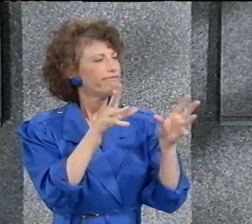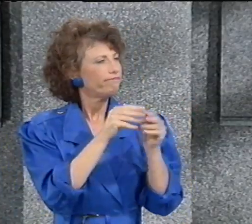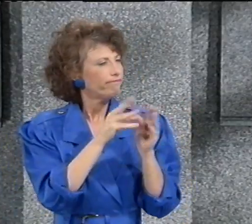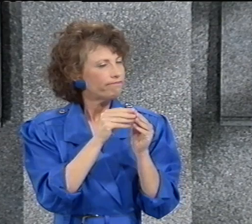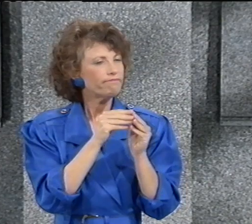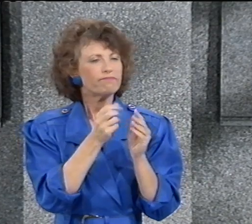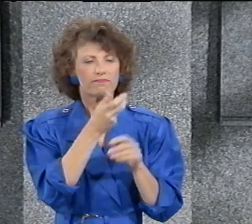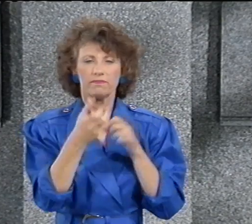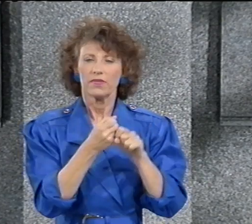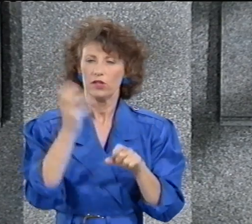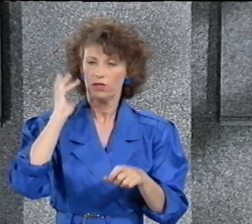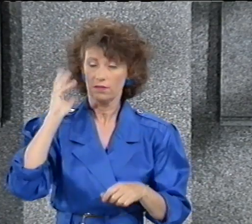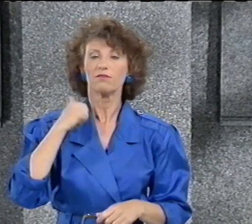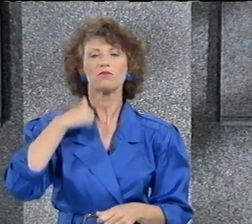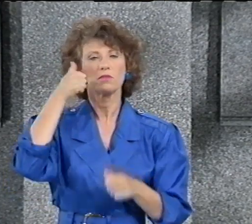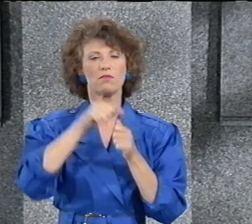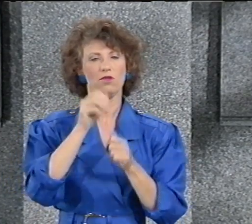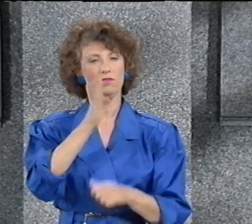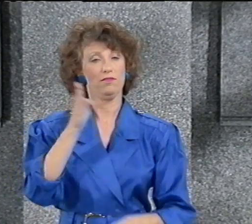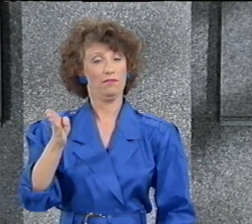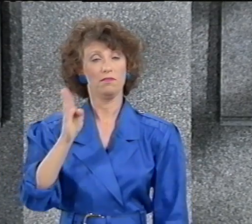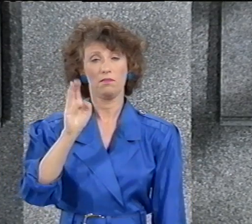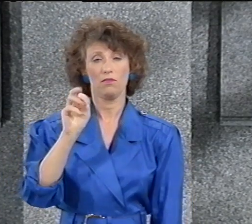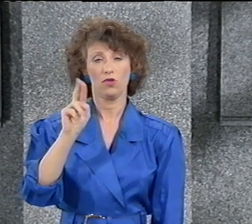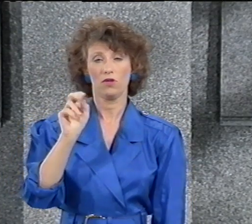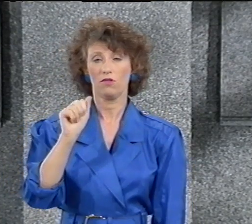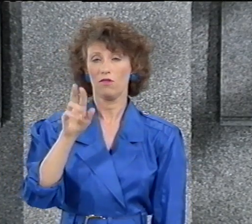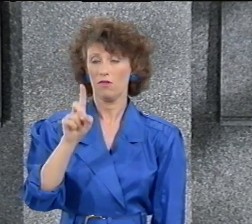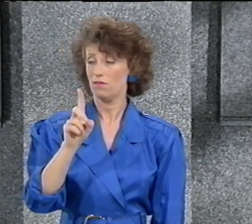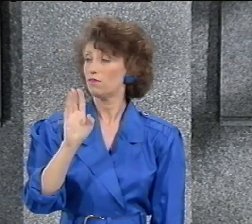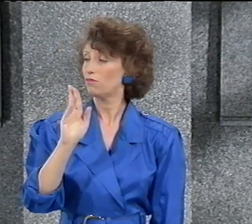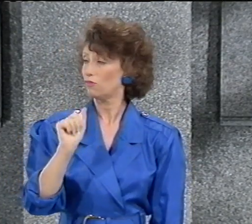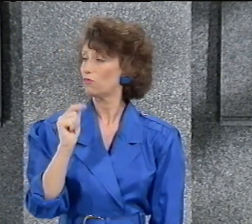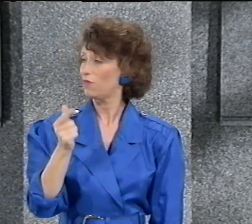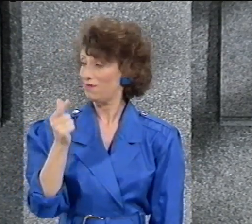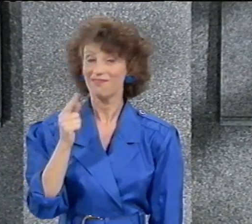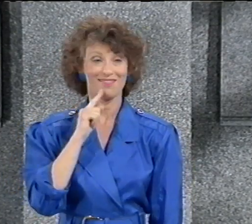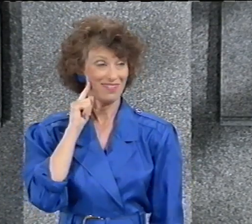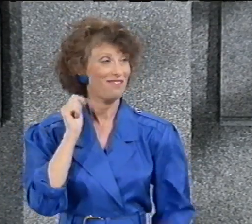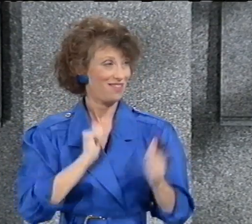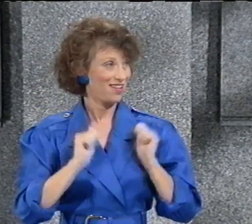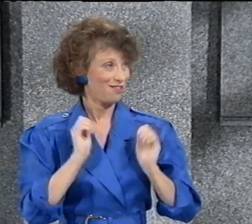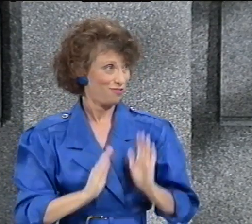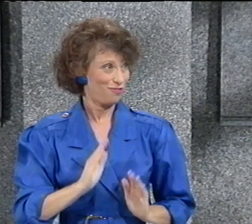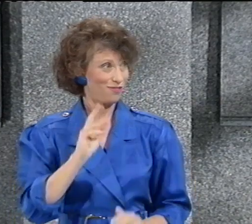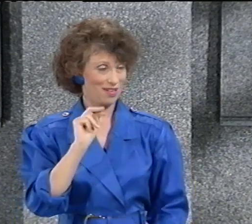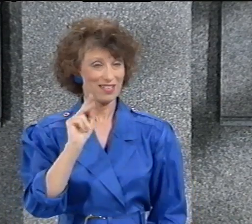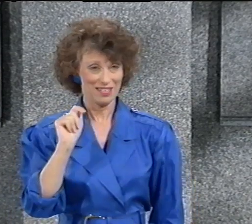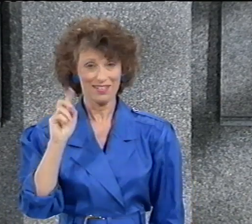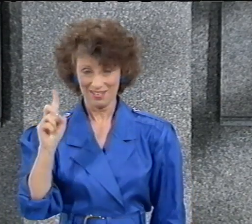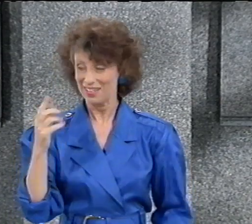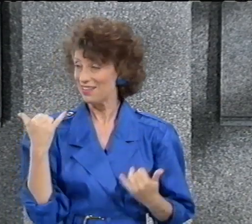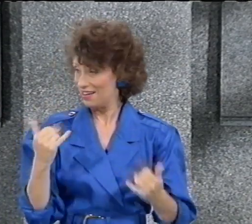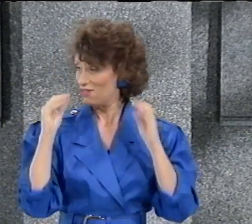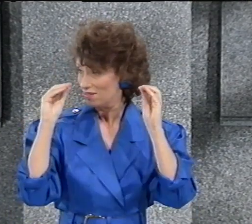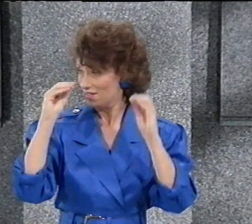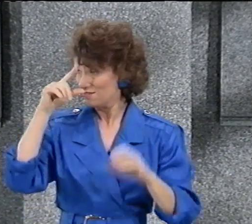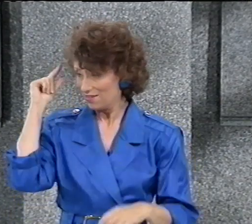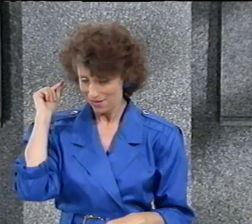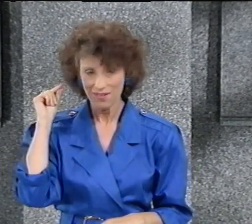Here's a creatively fingerspelled word that demonstrates the actual activity. I remember attending a convention a number of years ago